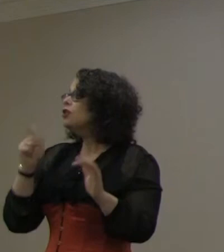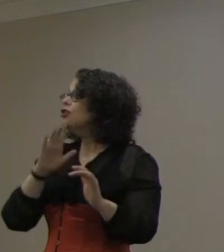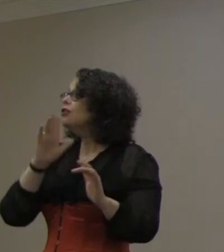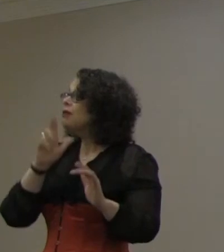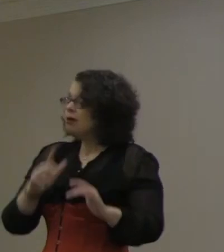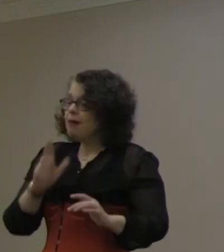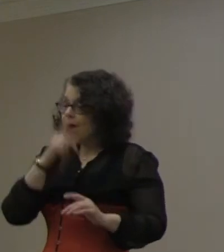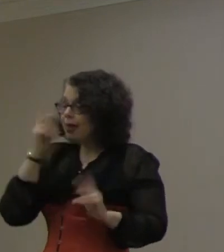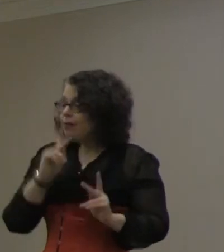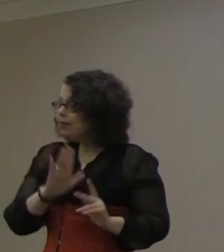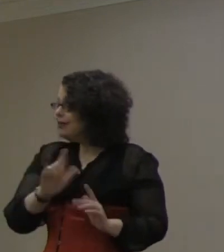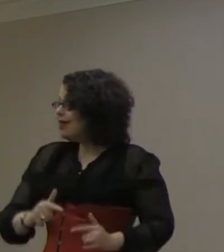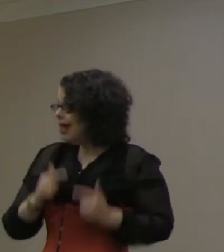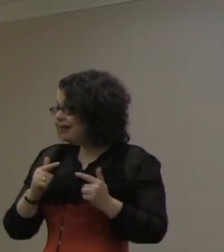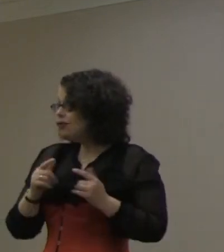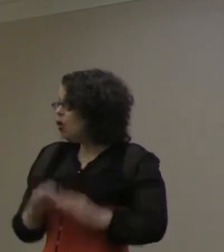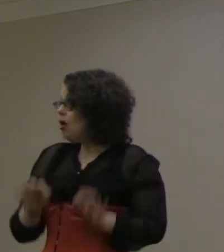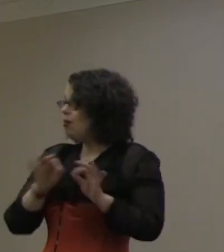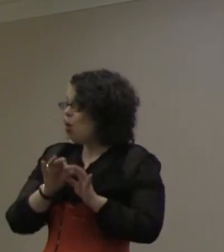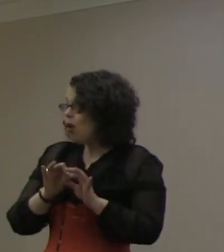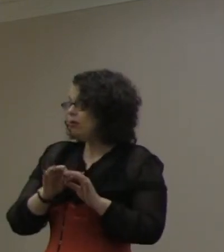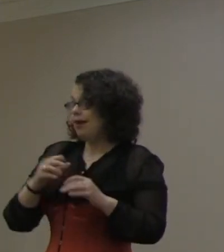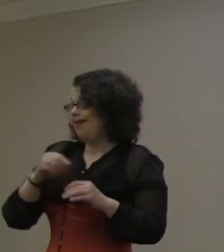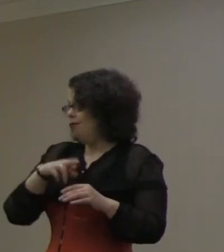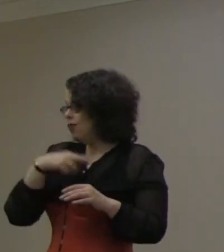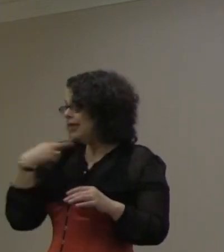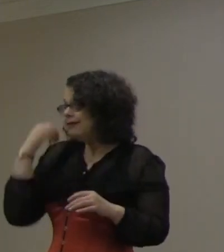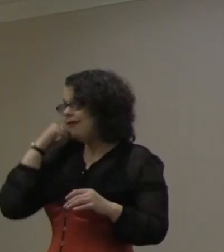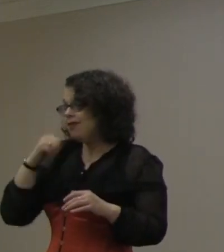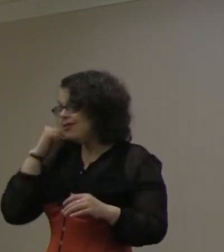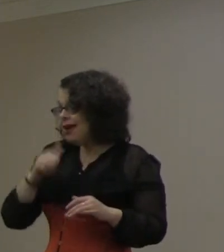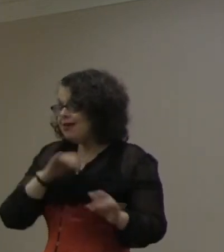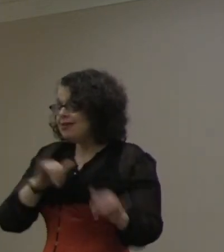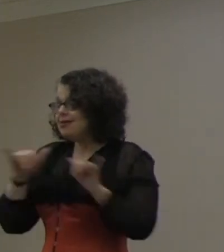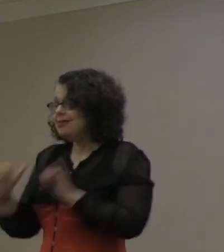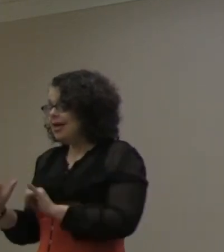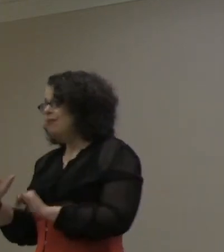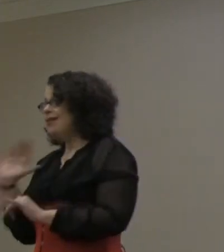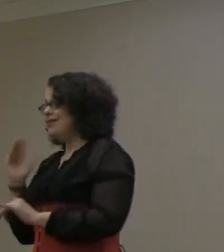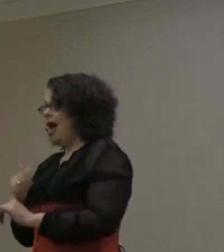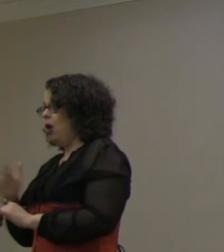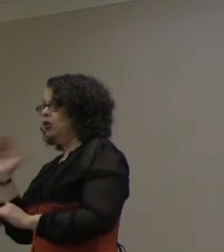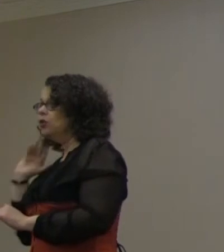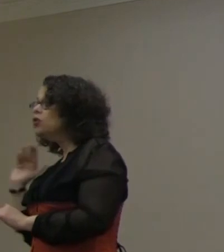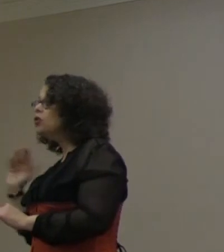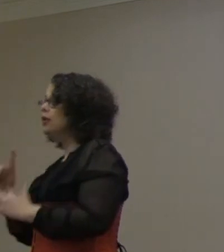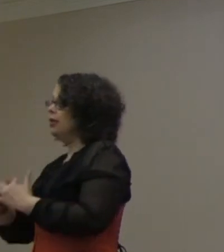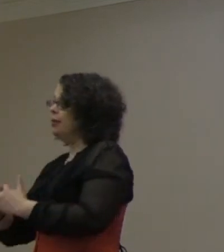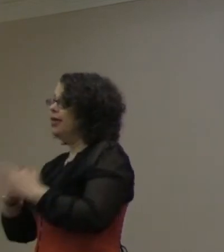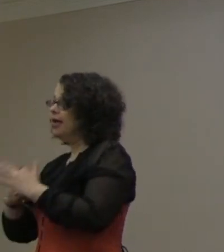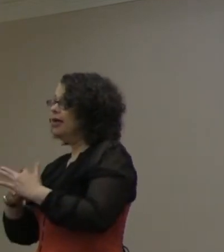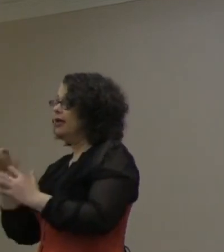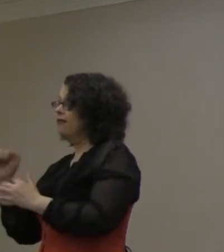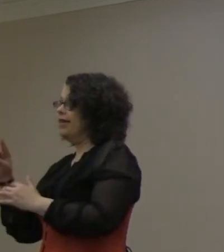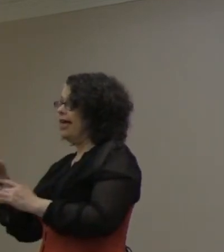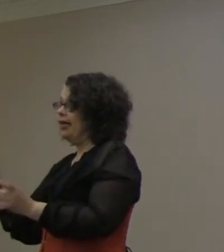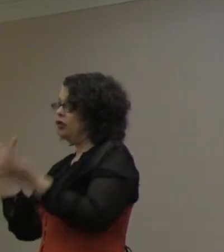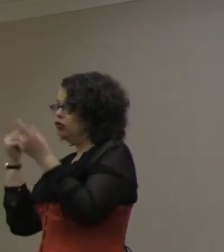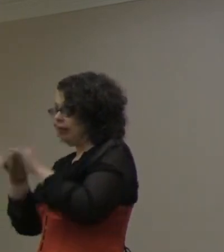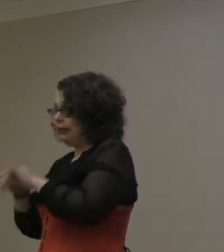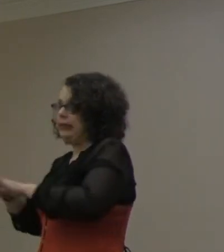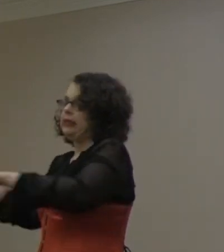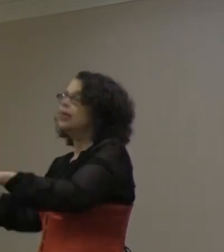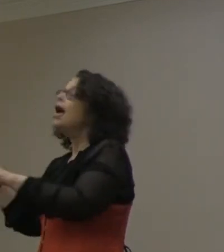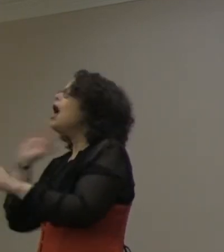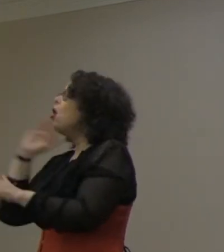Black people are just as much on the line on a daily basis as ours were in the early days of the AIDS crisis,